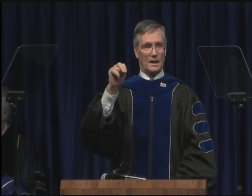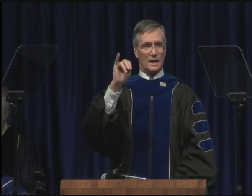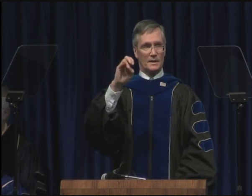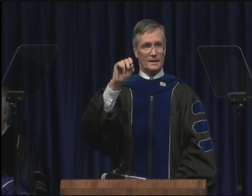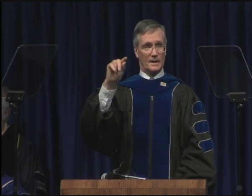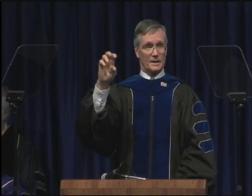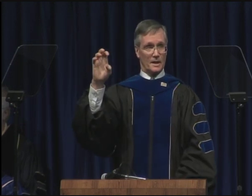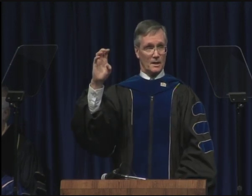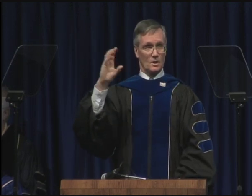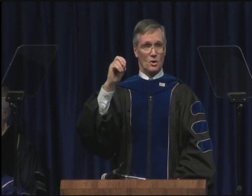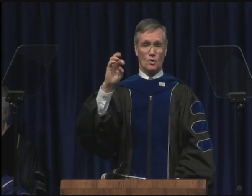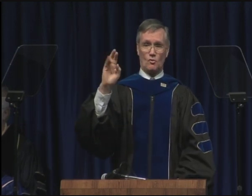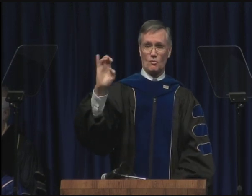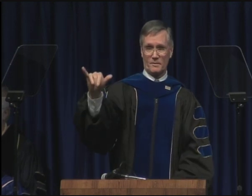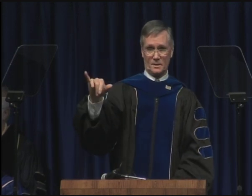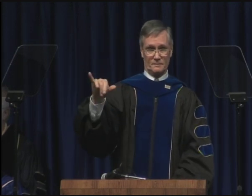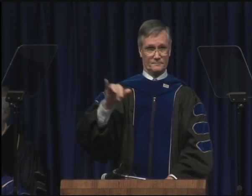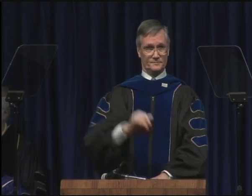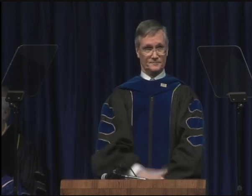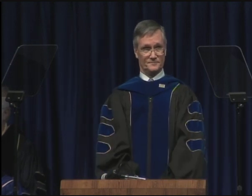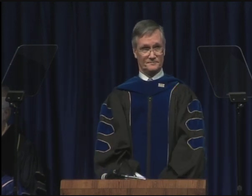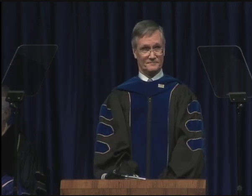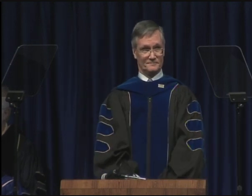Congratulations to Danielle Corey.